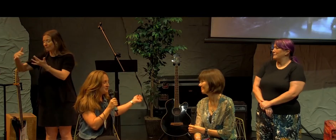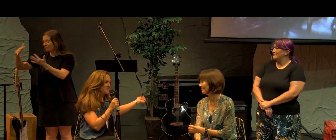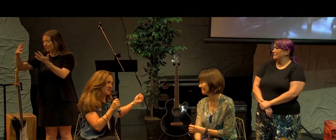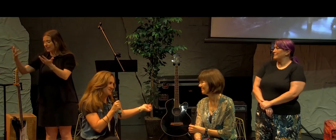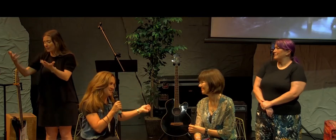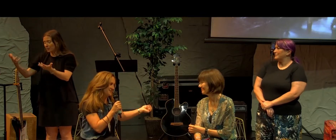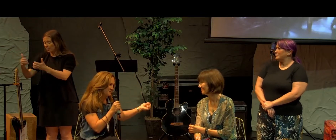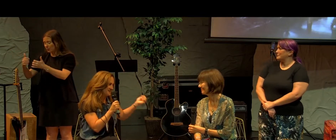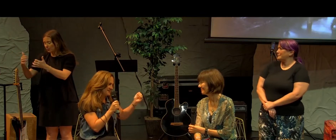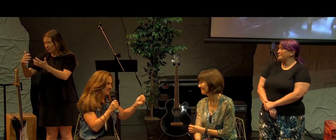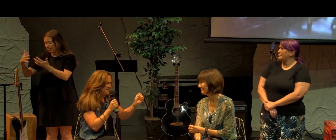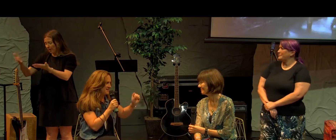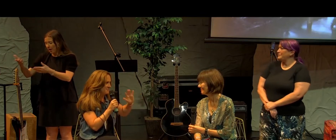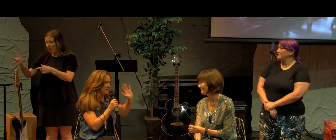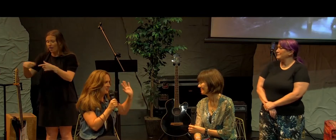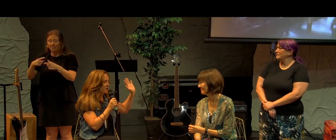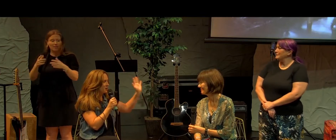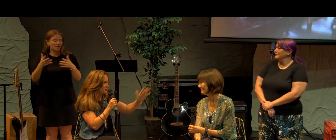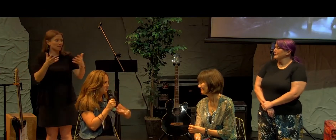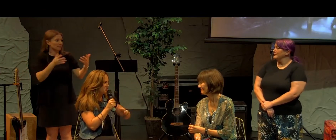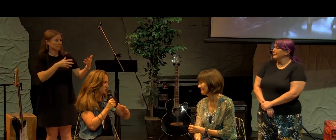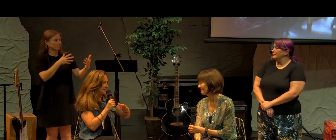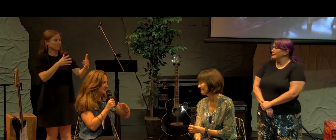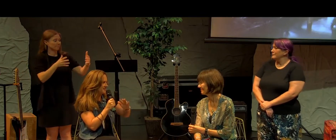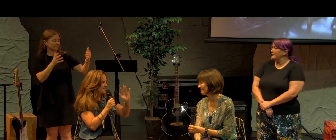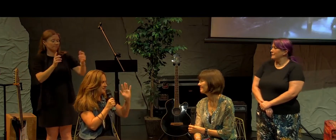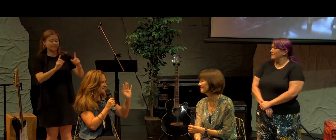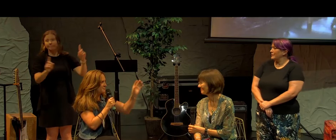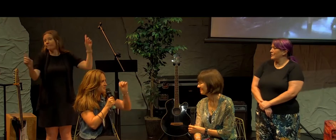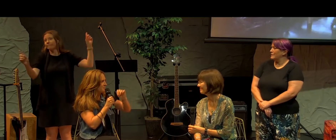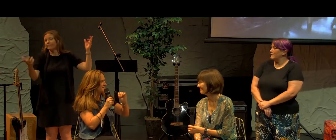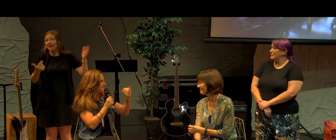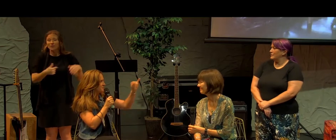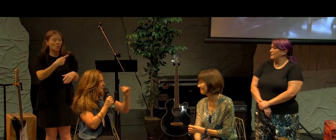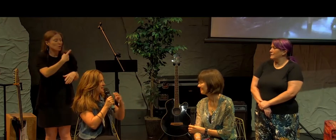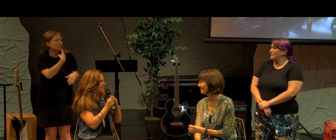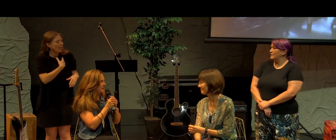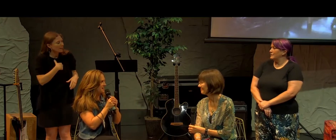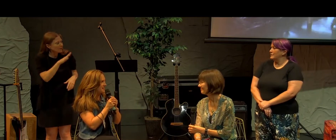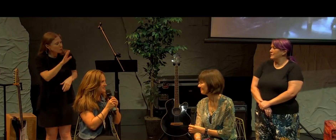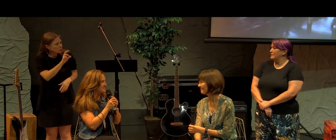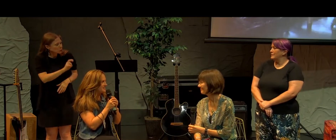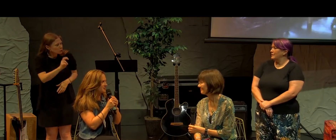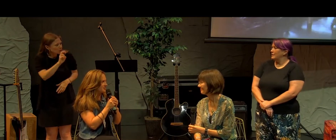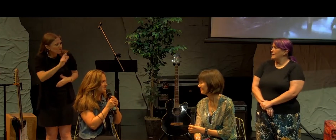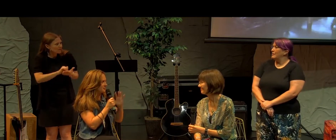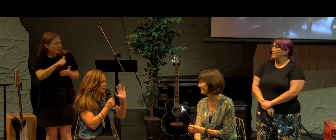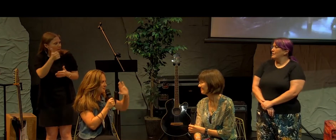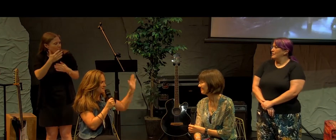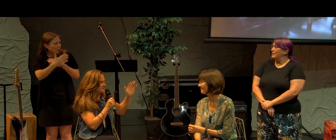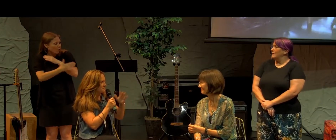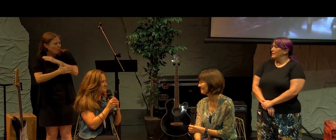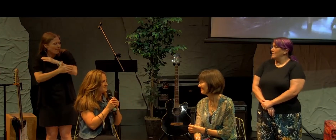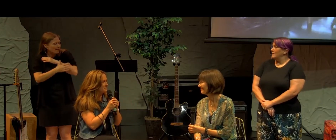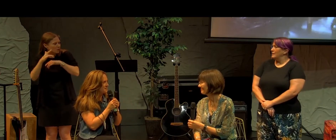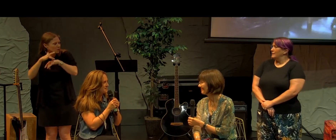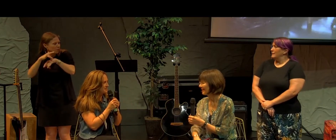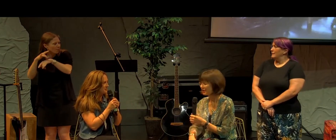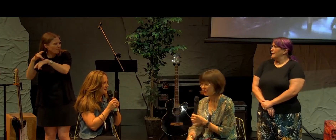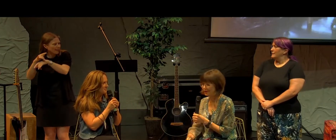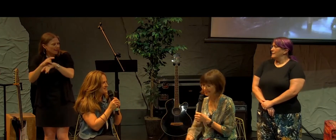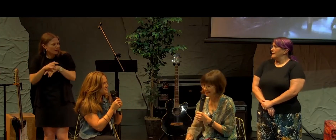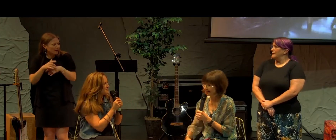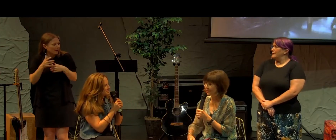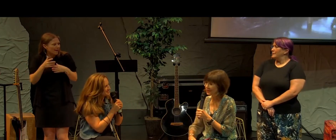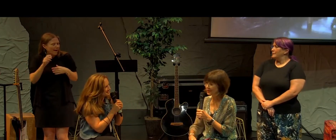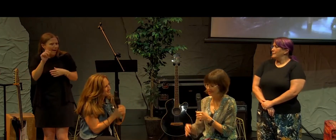you could maybe tell people a little bit about your journey, some of the places you've been. I know Andy talked about some others already,